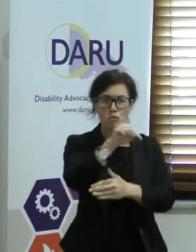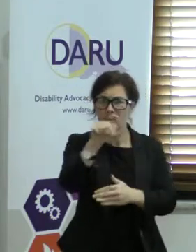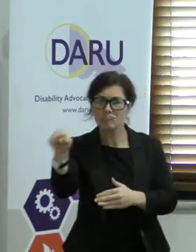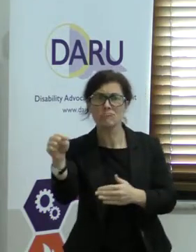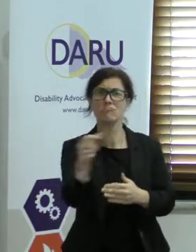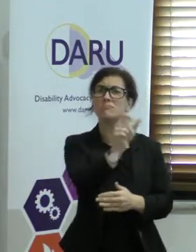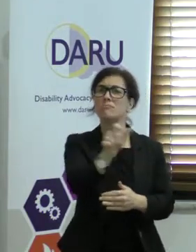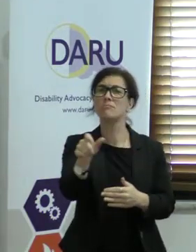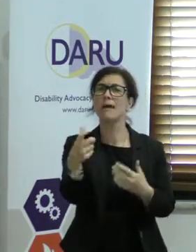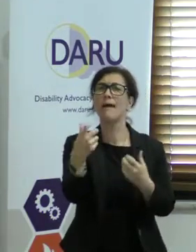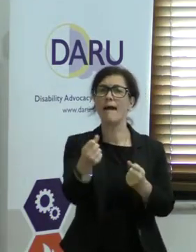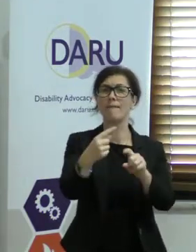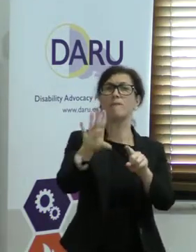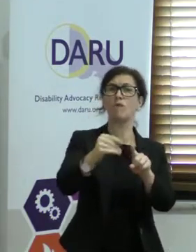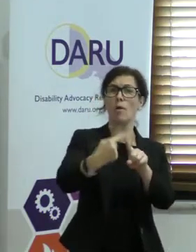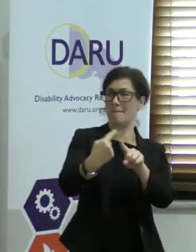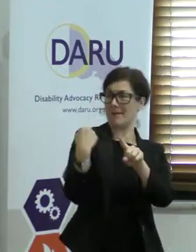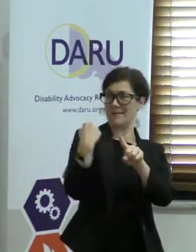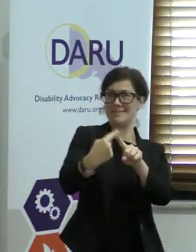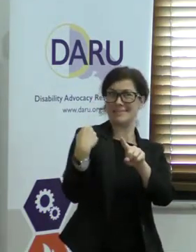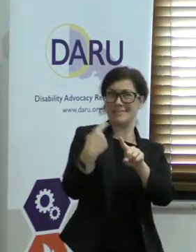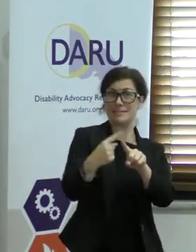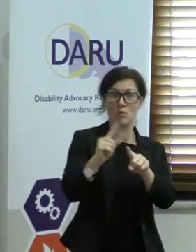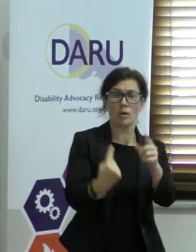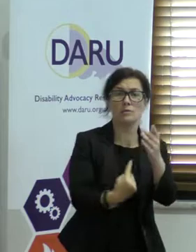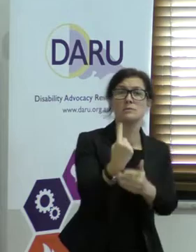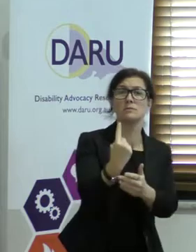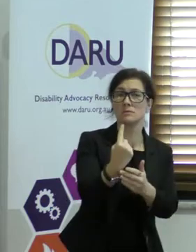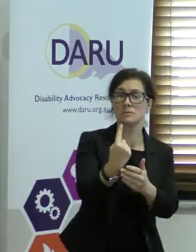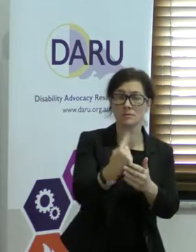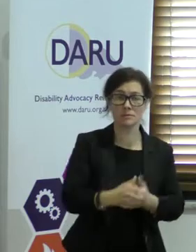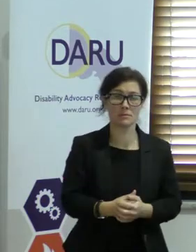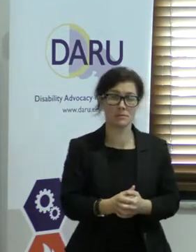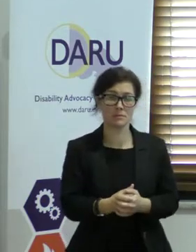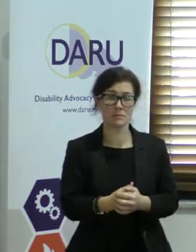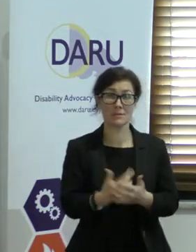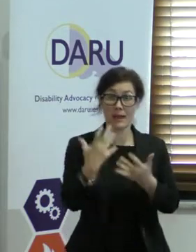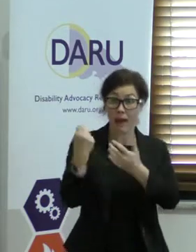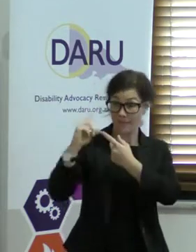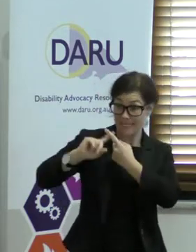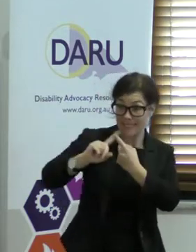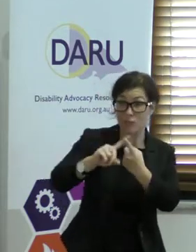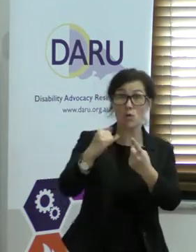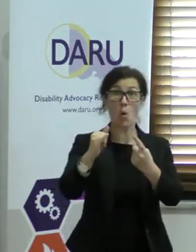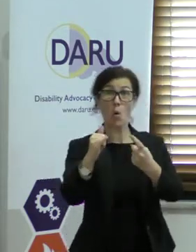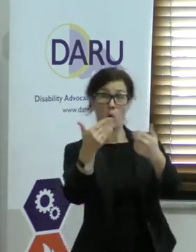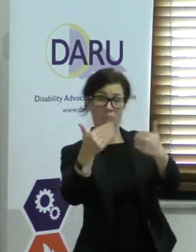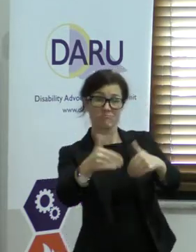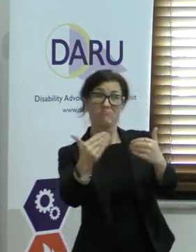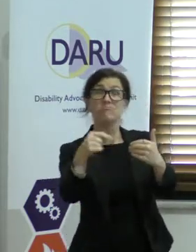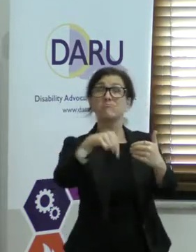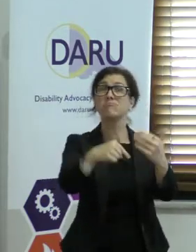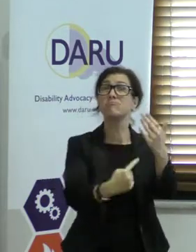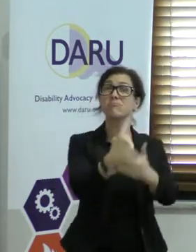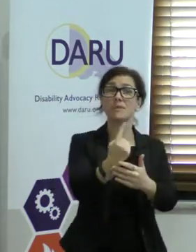those clients from the past quarter is continuing here, and then maybe